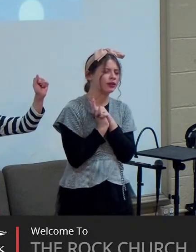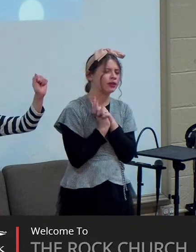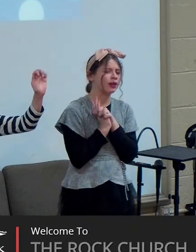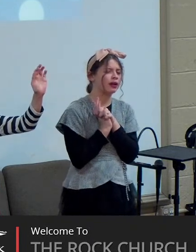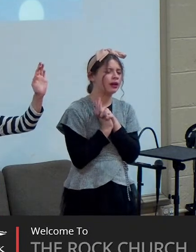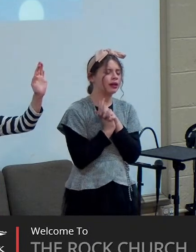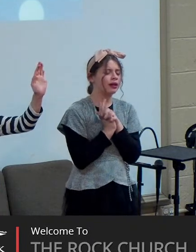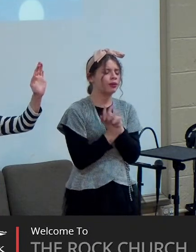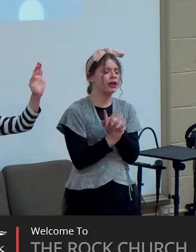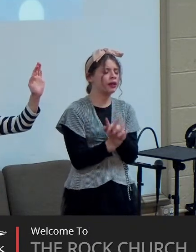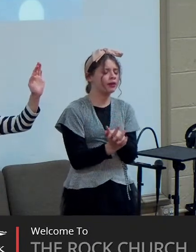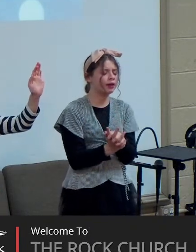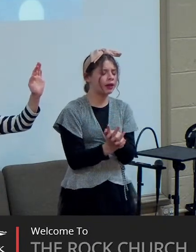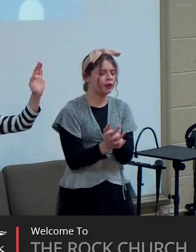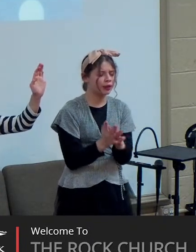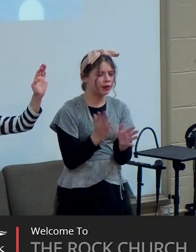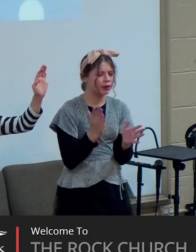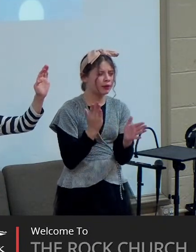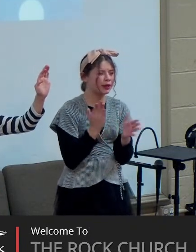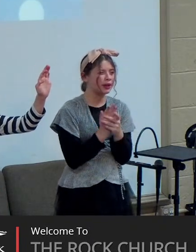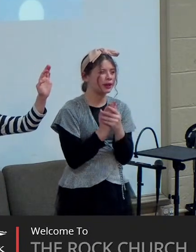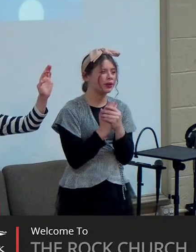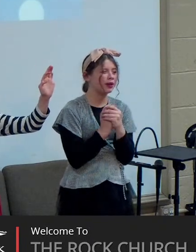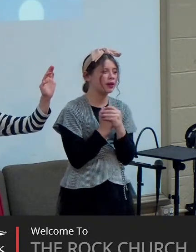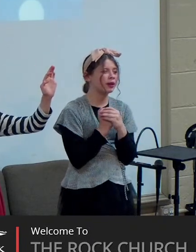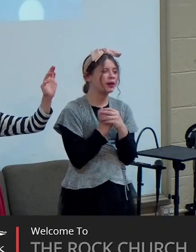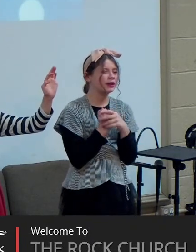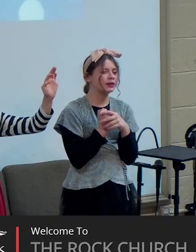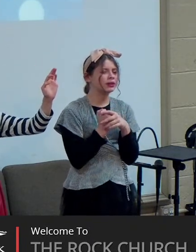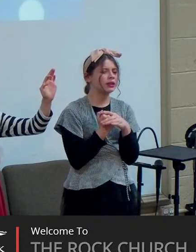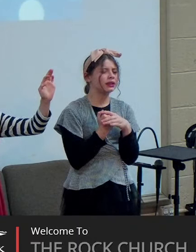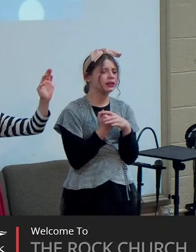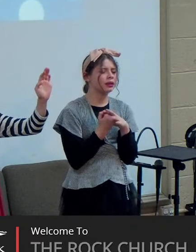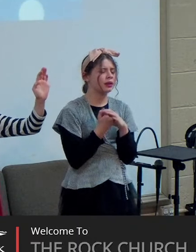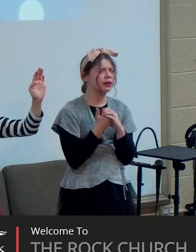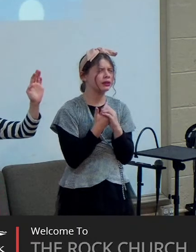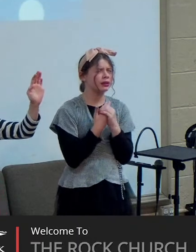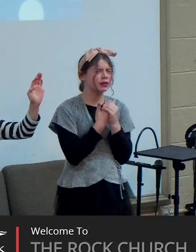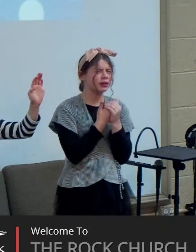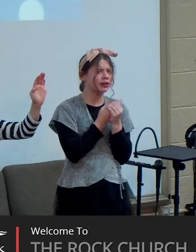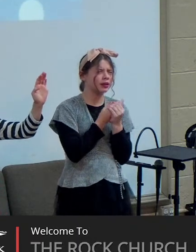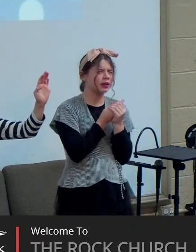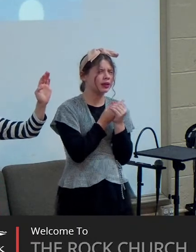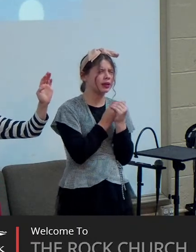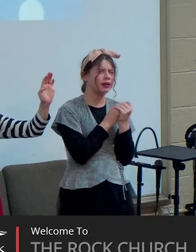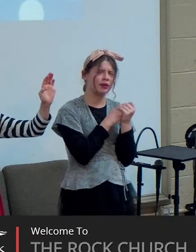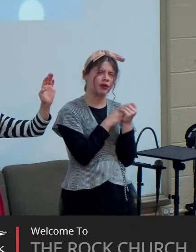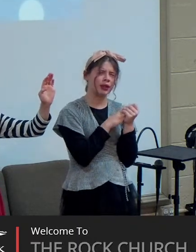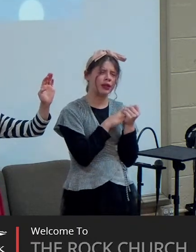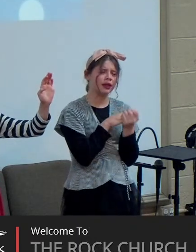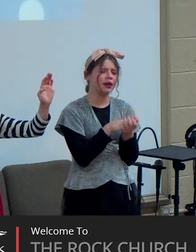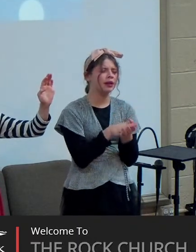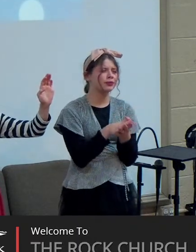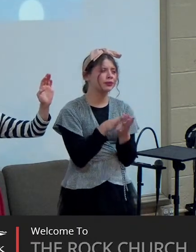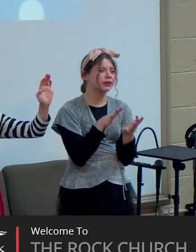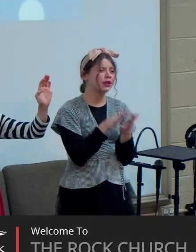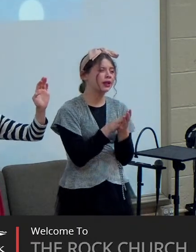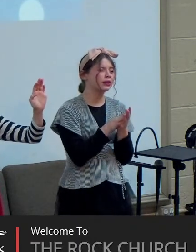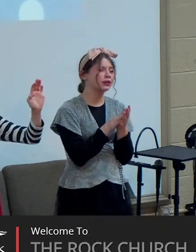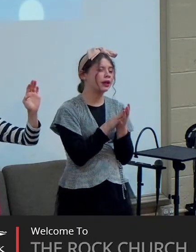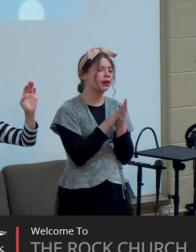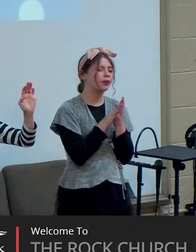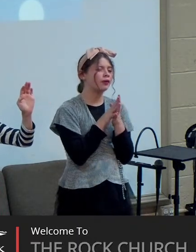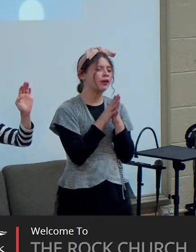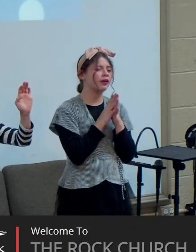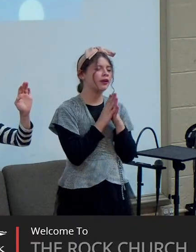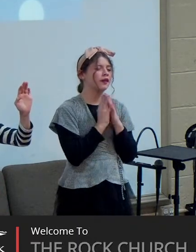name of Jesus, I pray for Sister Tabitha right now. Lord God, that you would let this surgery, amen, go with excellence. Lord,